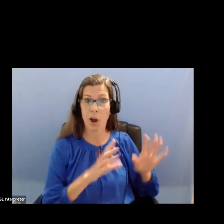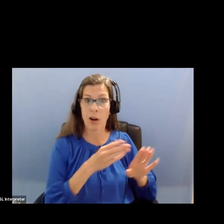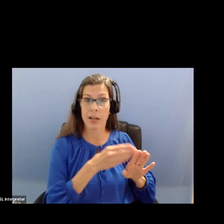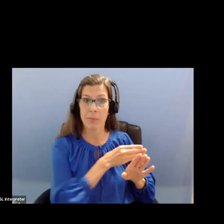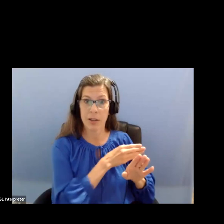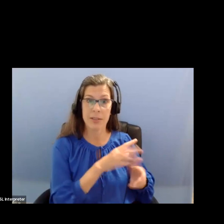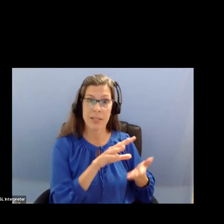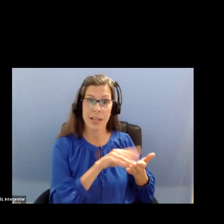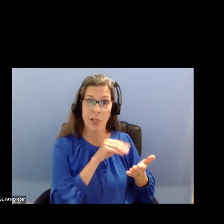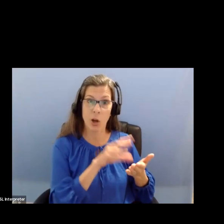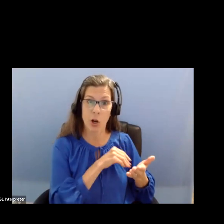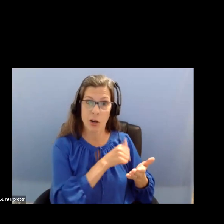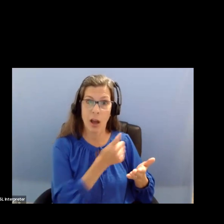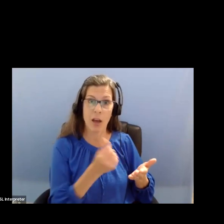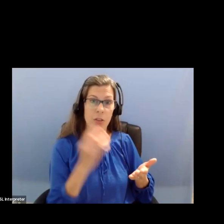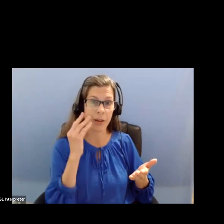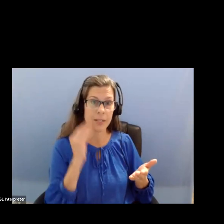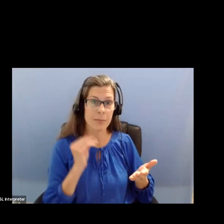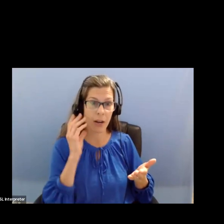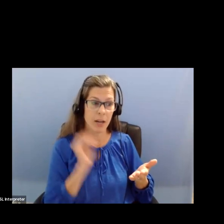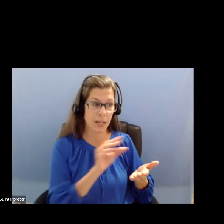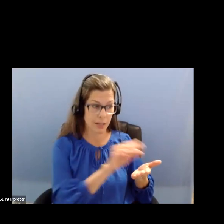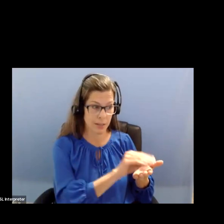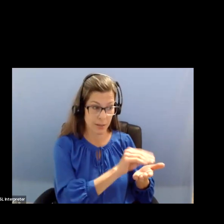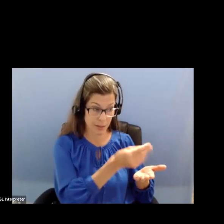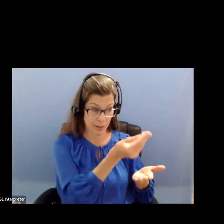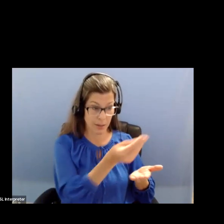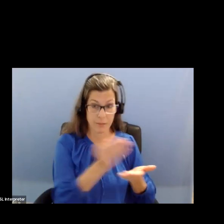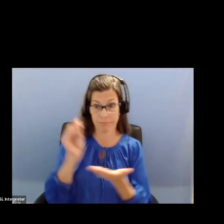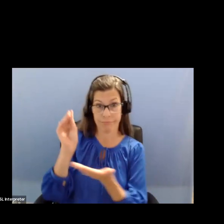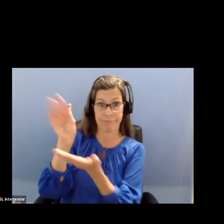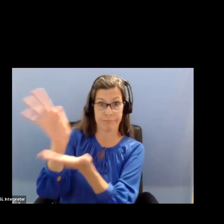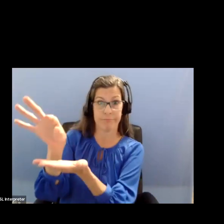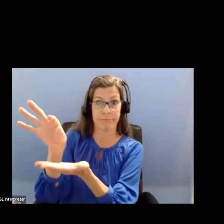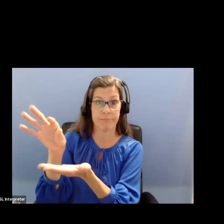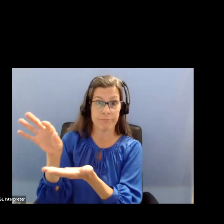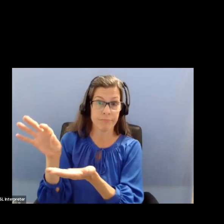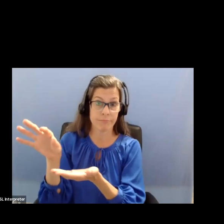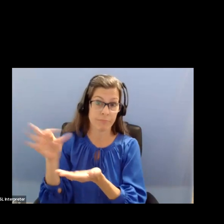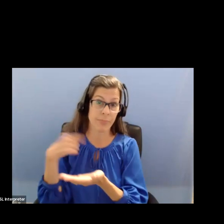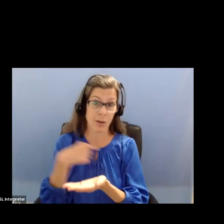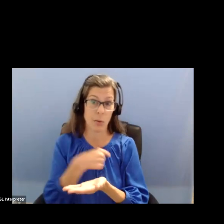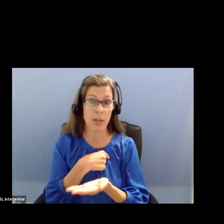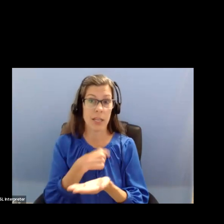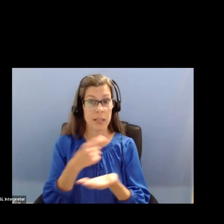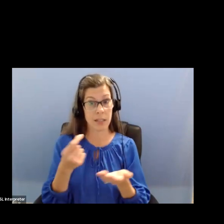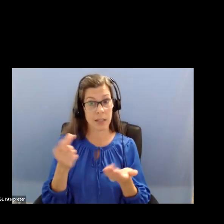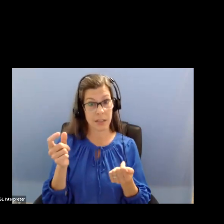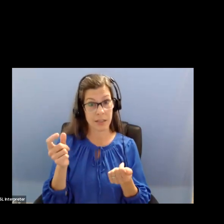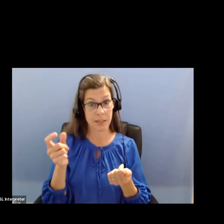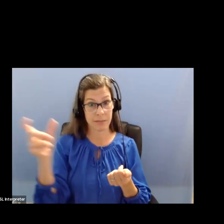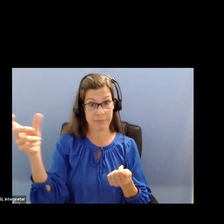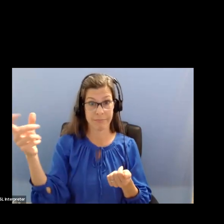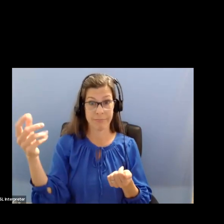previous experience. And I think that's another thing we probably can think about doing. If we're having a person come into